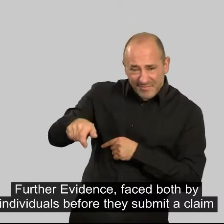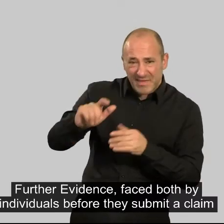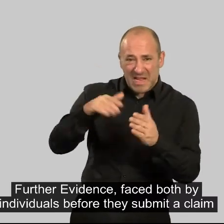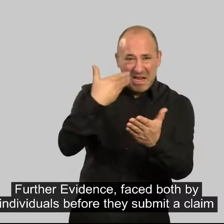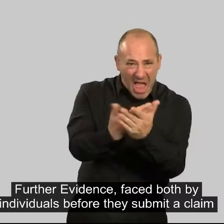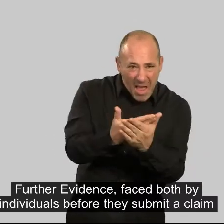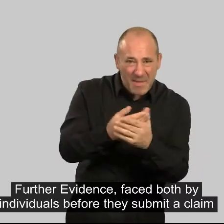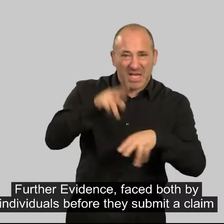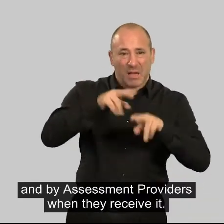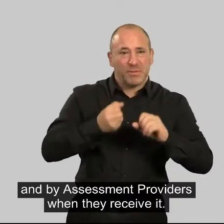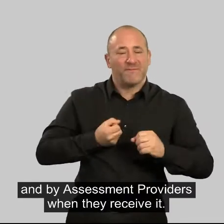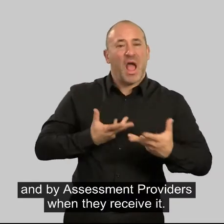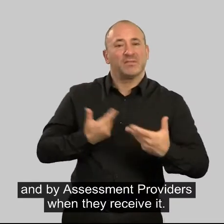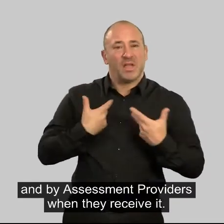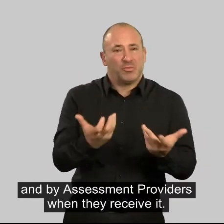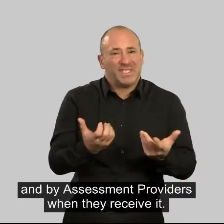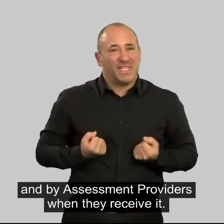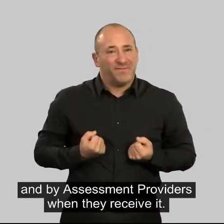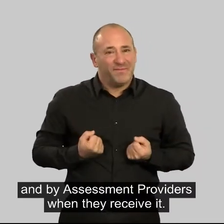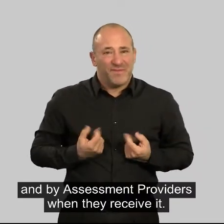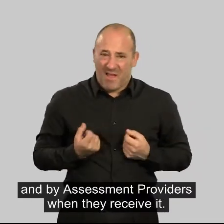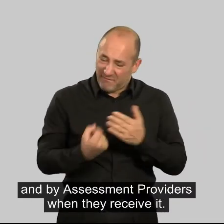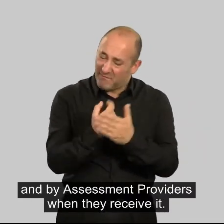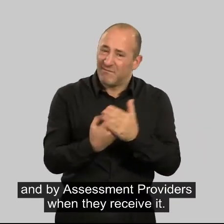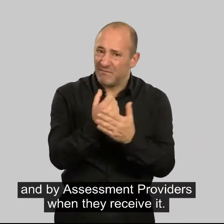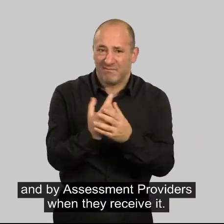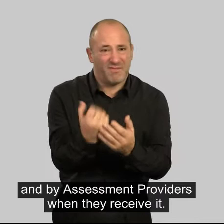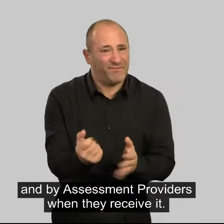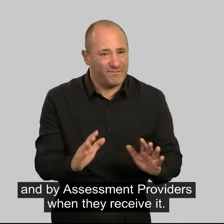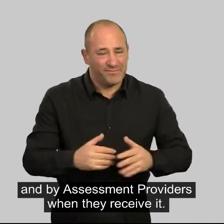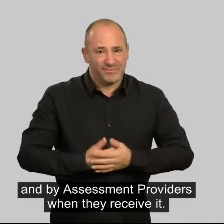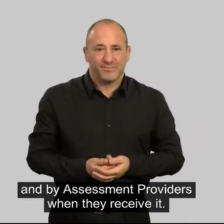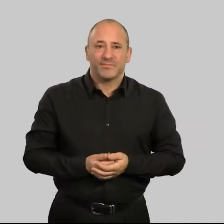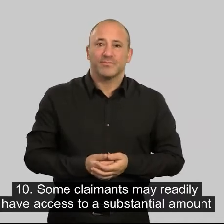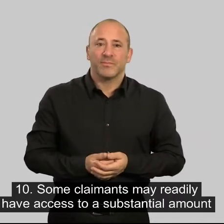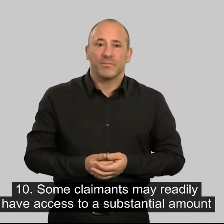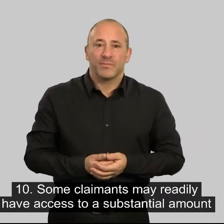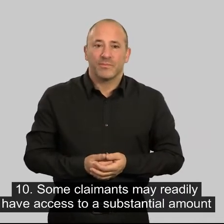submit a claim and by assessment providers when they receive it.